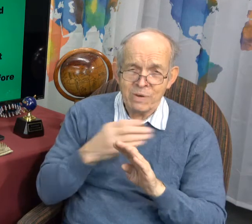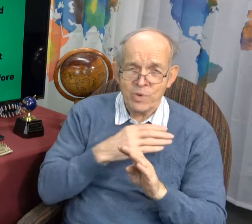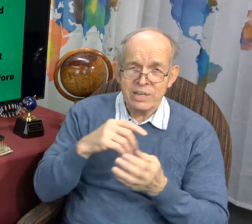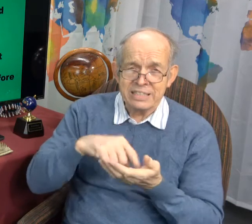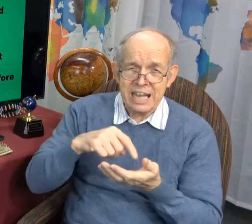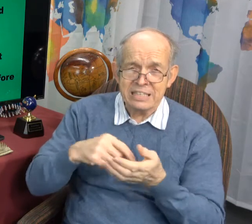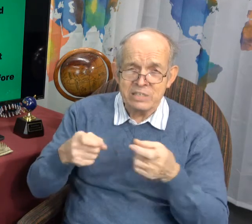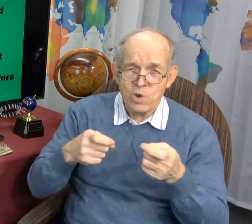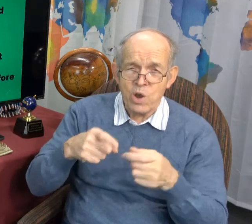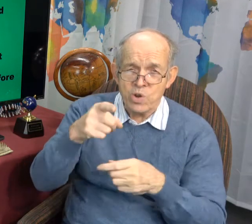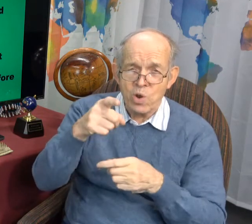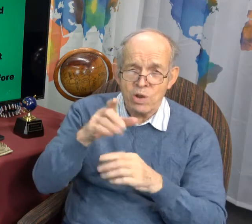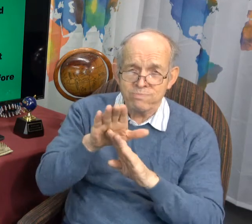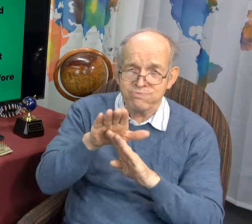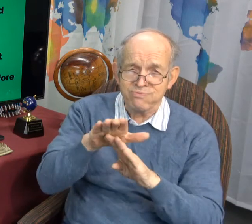Before debt is where you